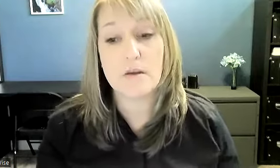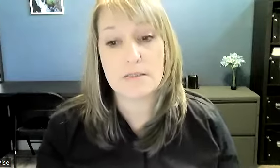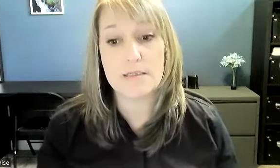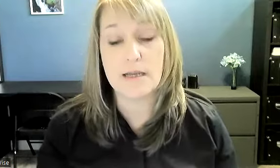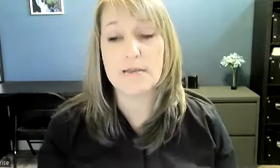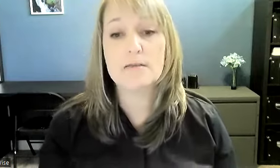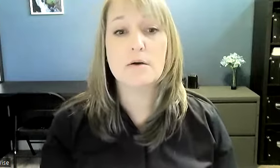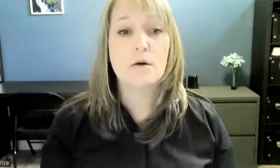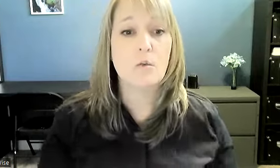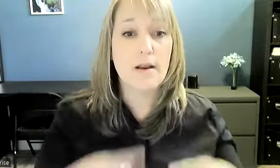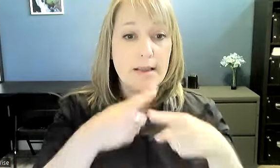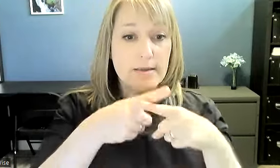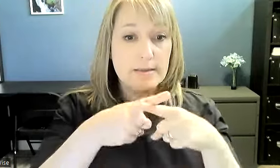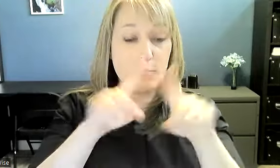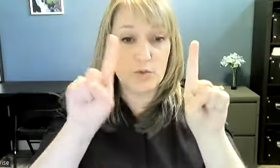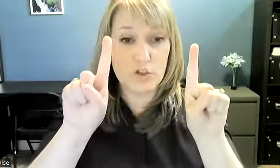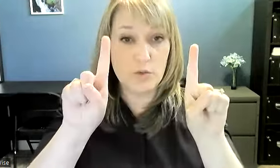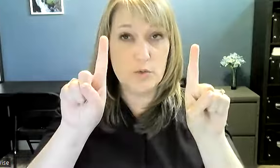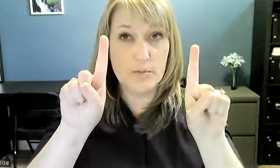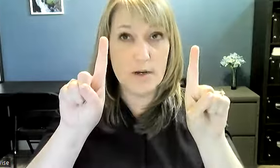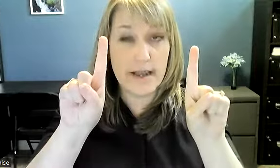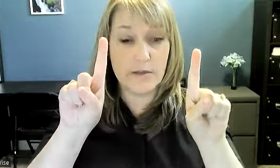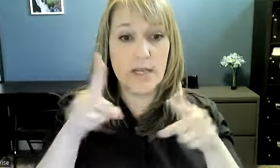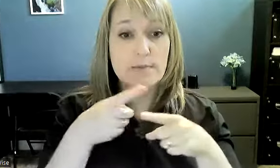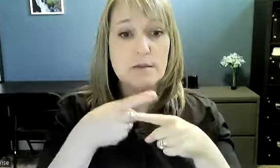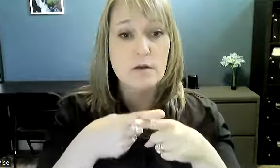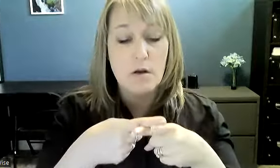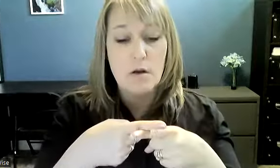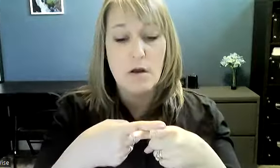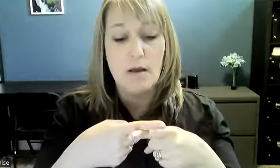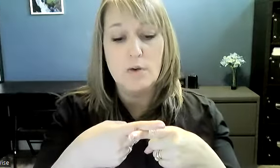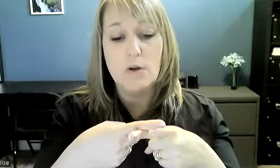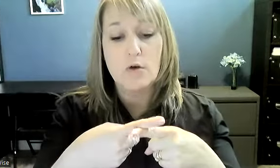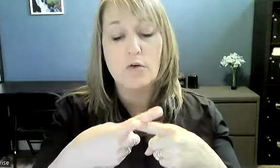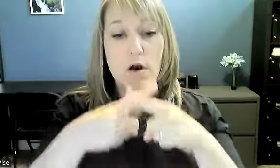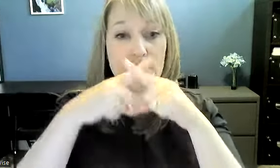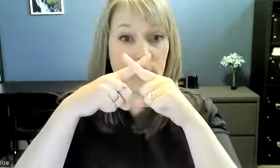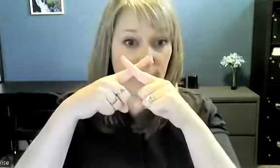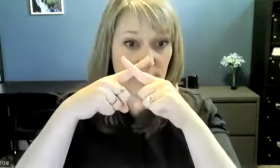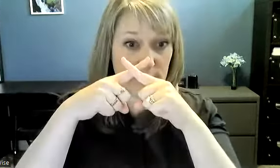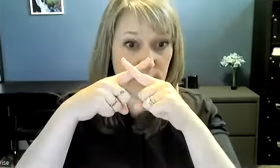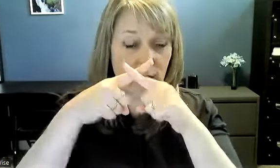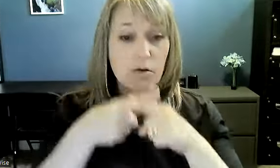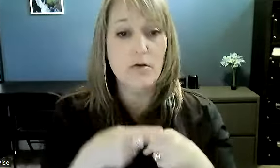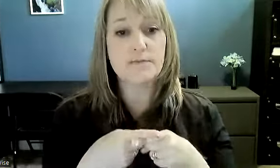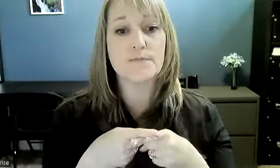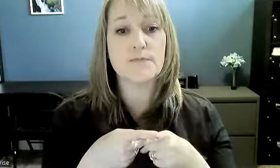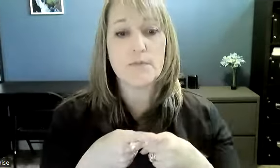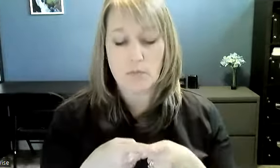to sign this. One is with two number one hand shapes. You want to cross your fingers at the knuckle,